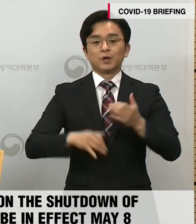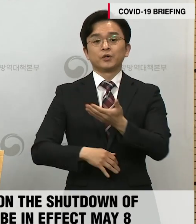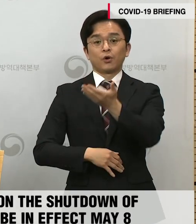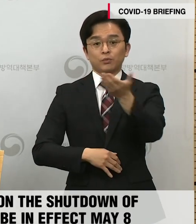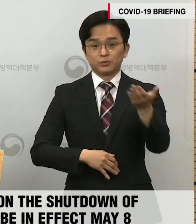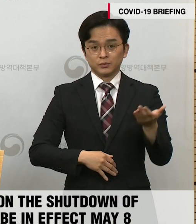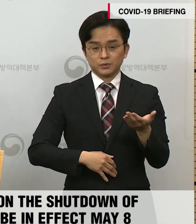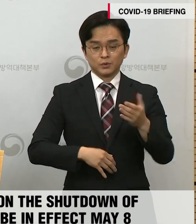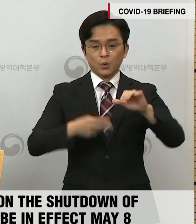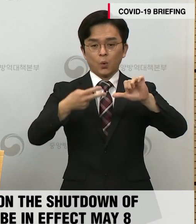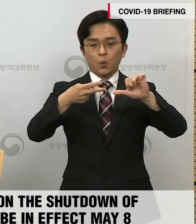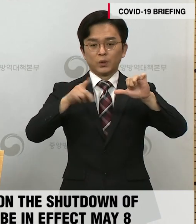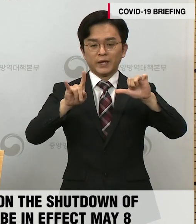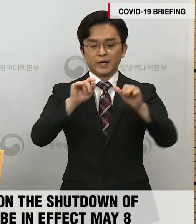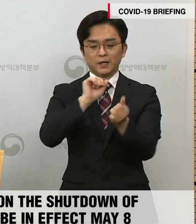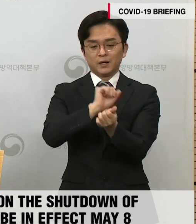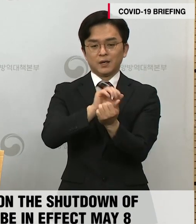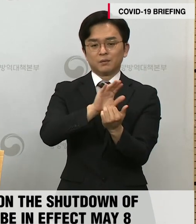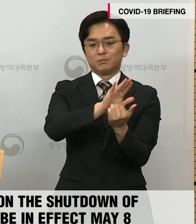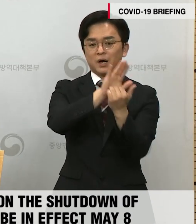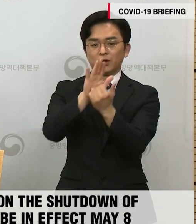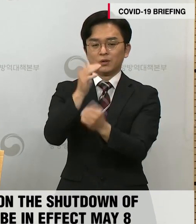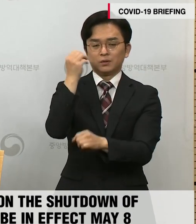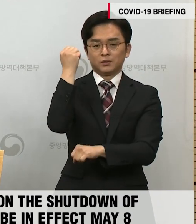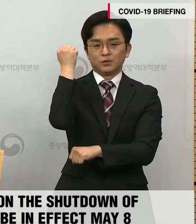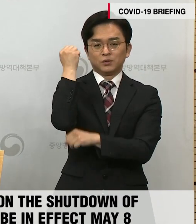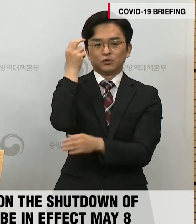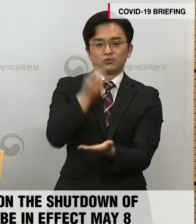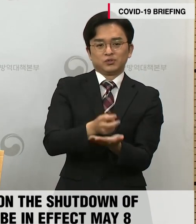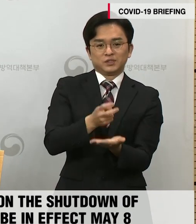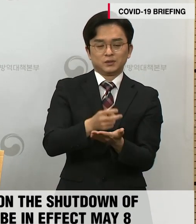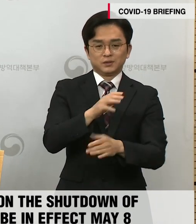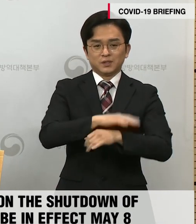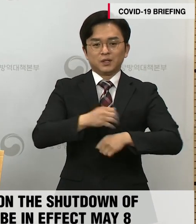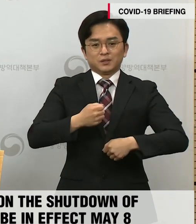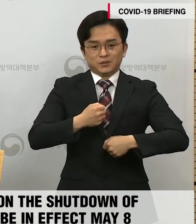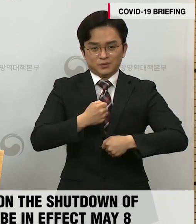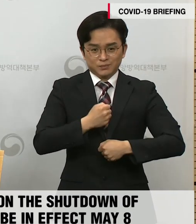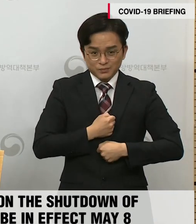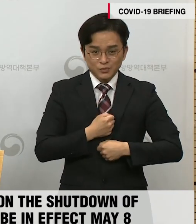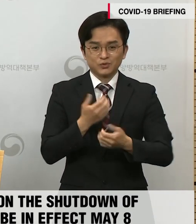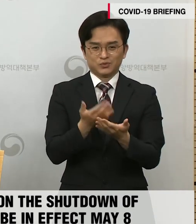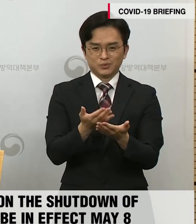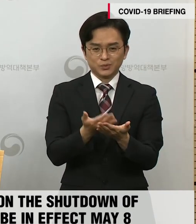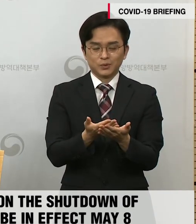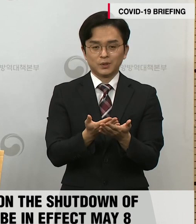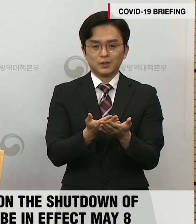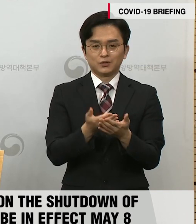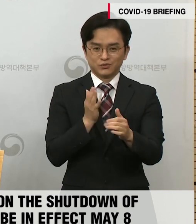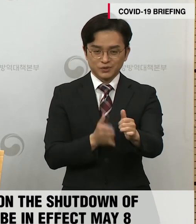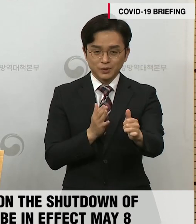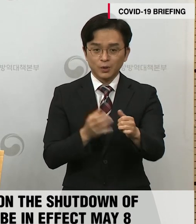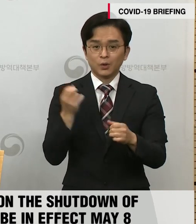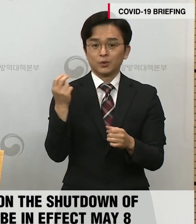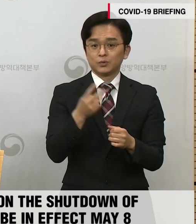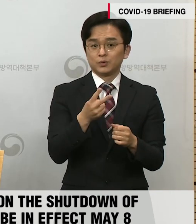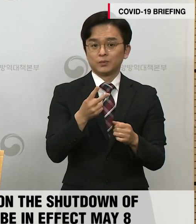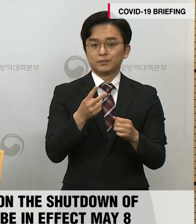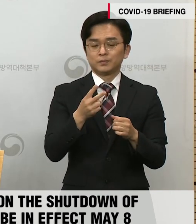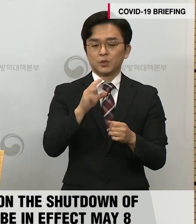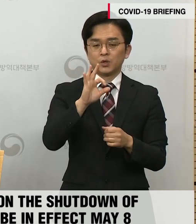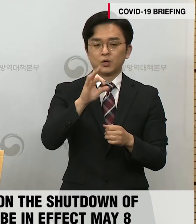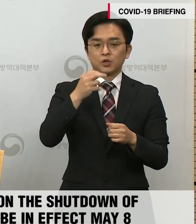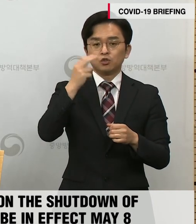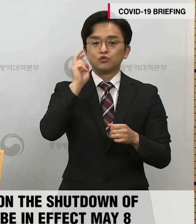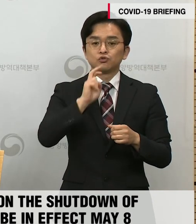in businesses. And we also encourage the members of the public to carefully follow the 5 infection prevention rules.